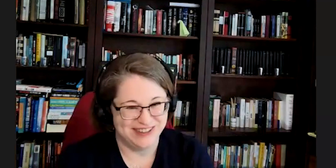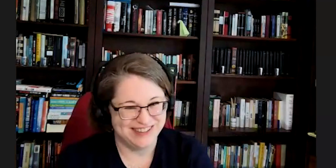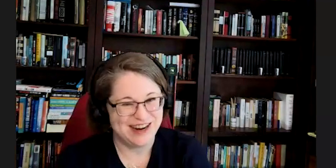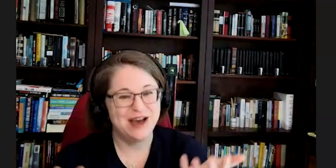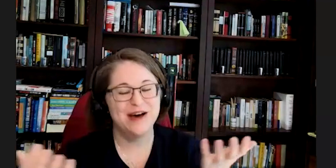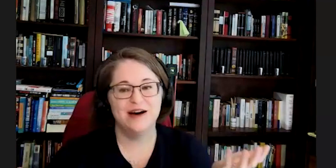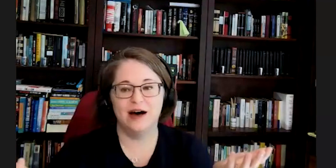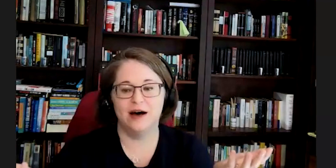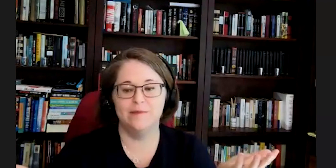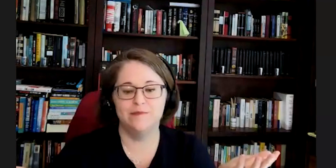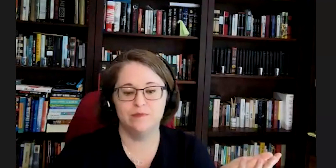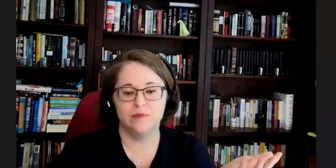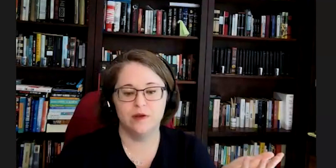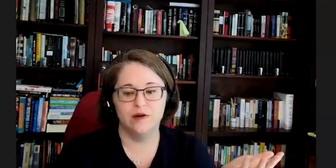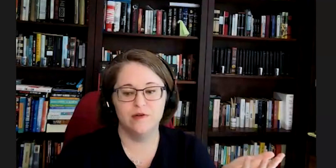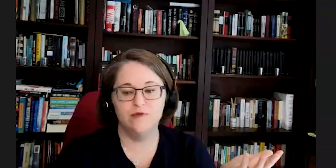to